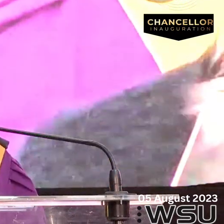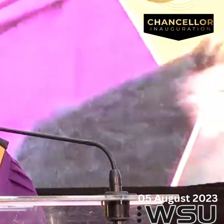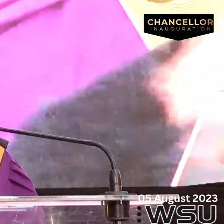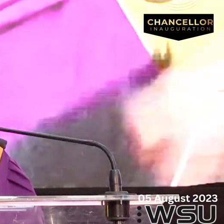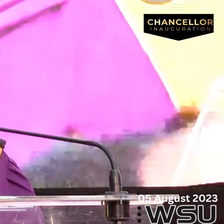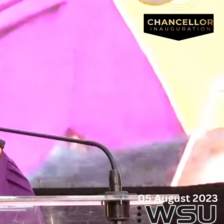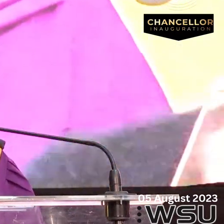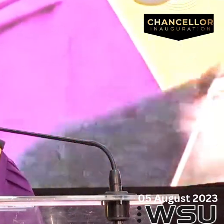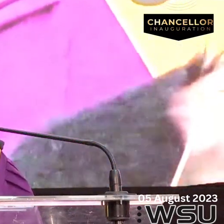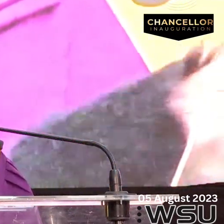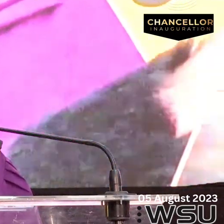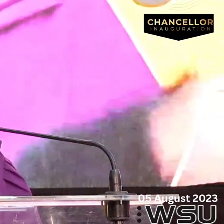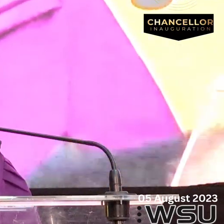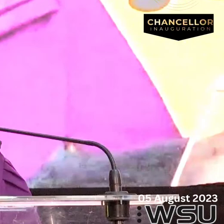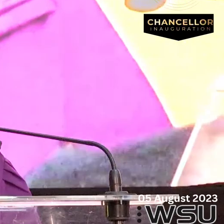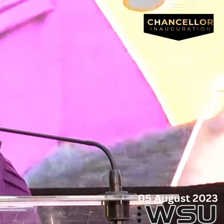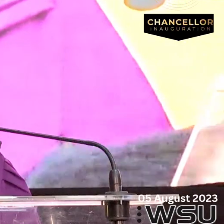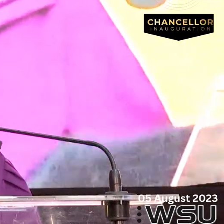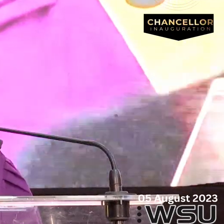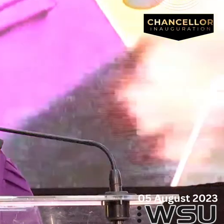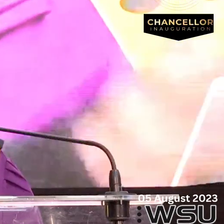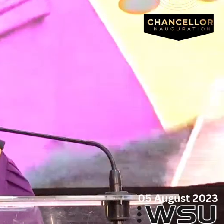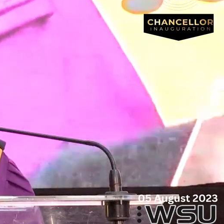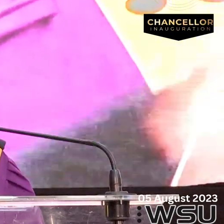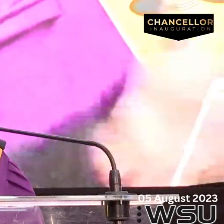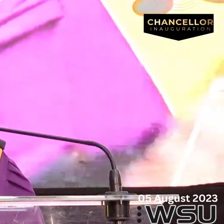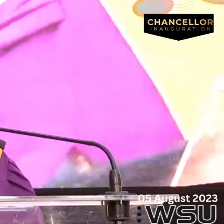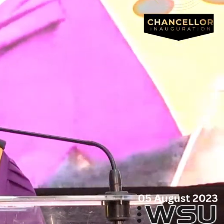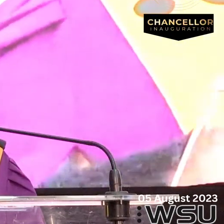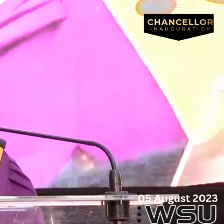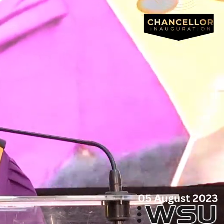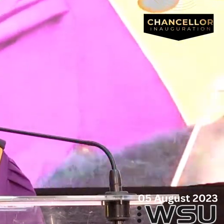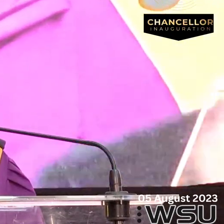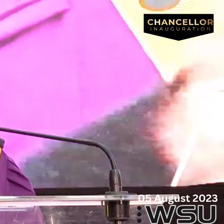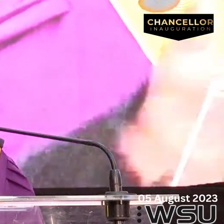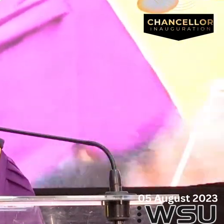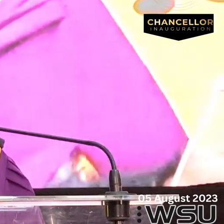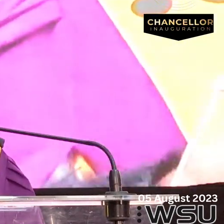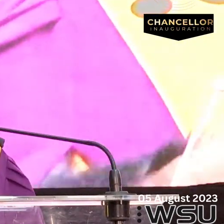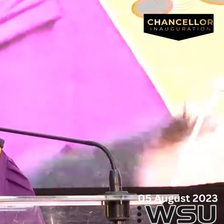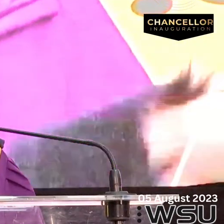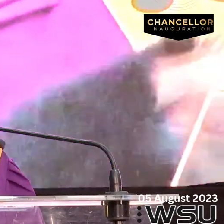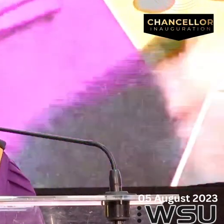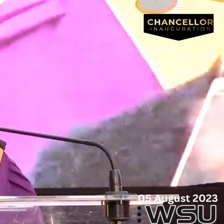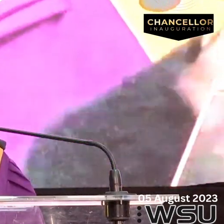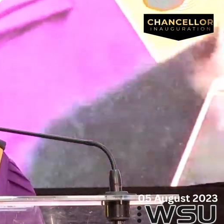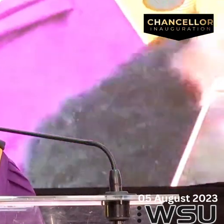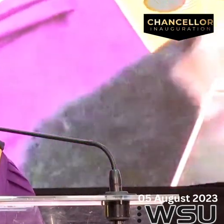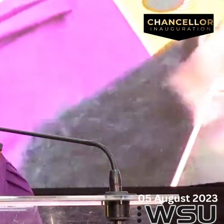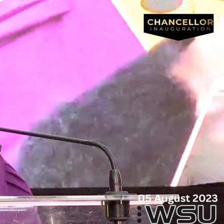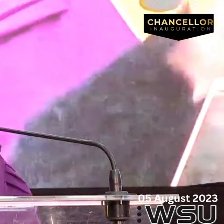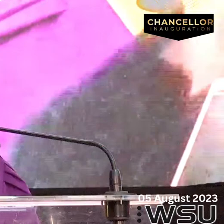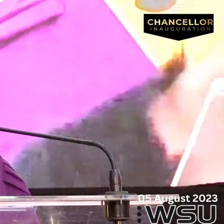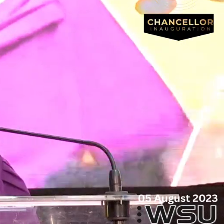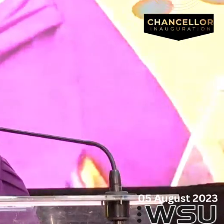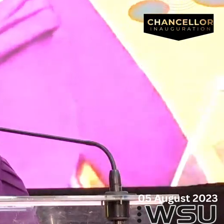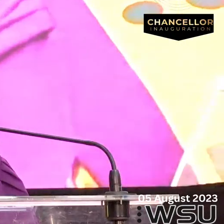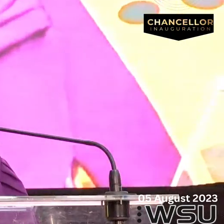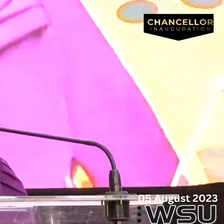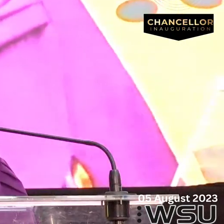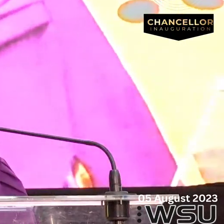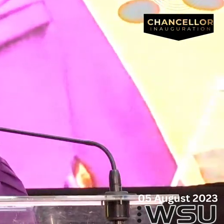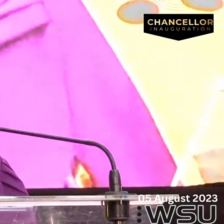You know, just introducing you to this world of academia and just building you